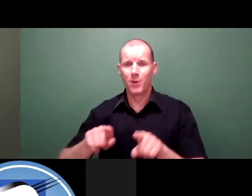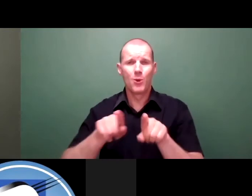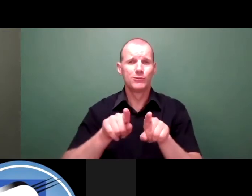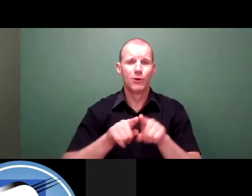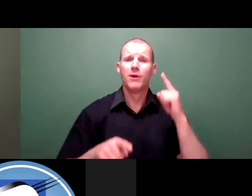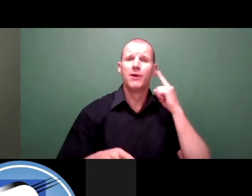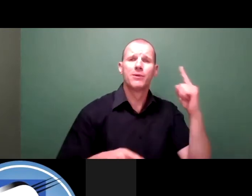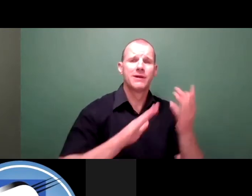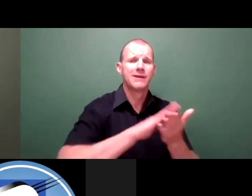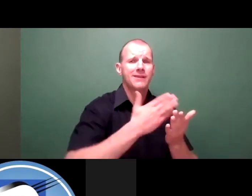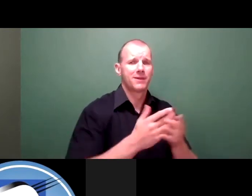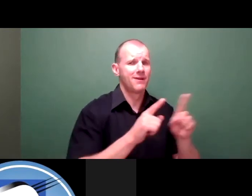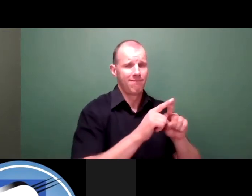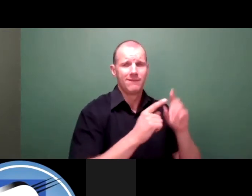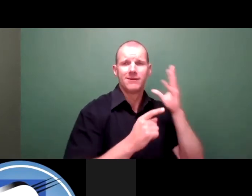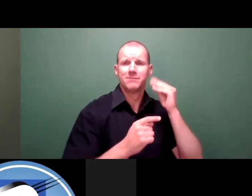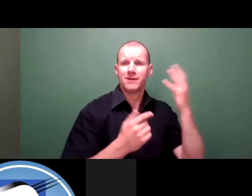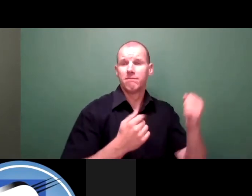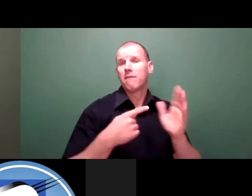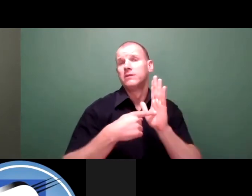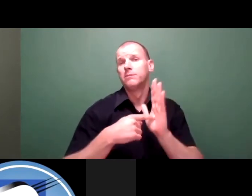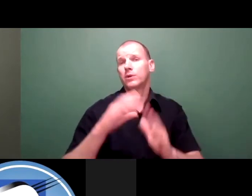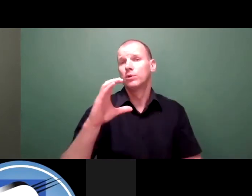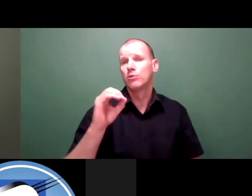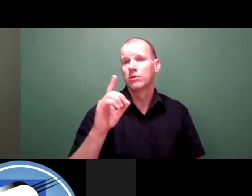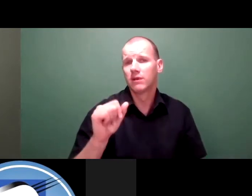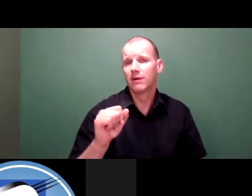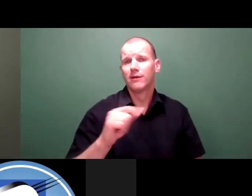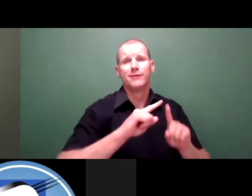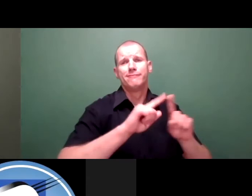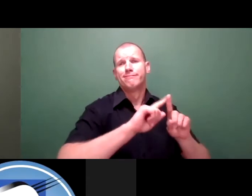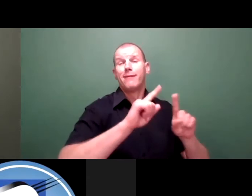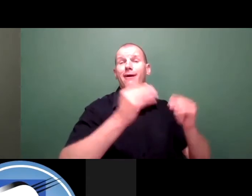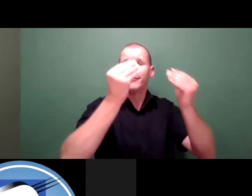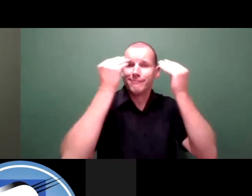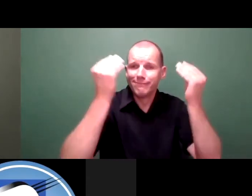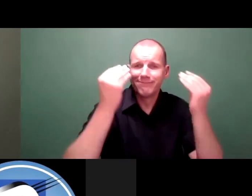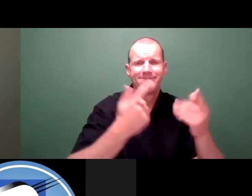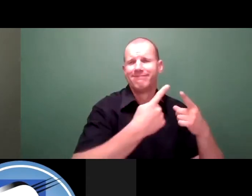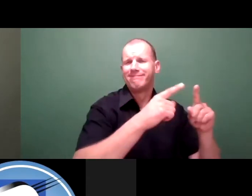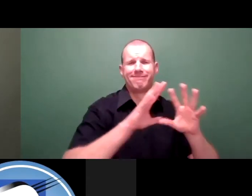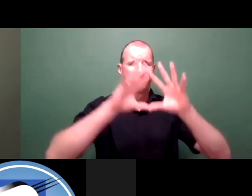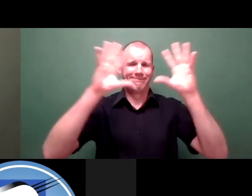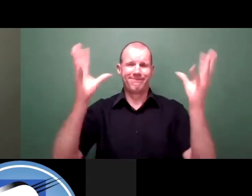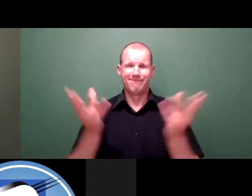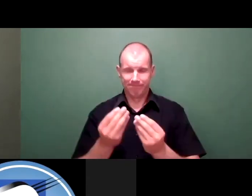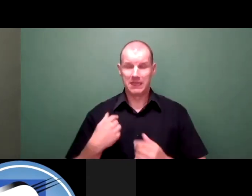your country. So there's so much different organizations of deaf people with different experiences.